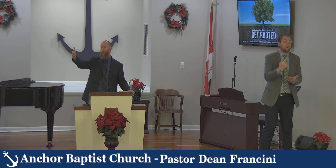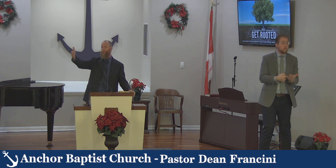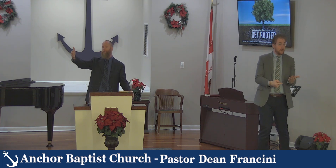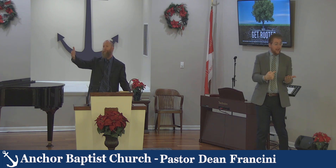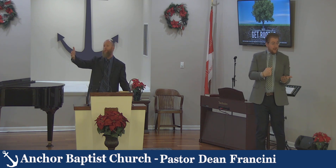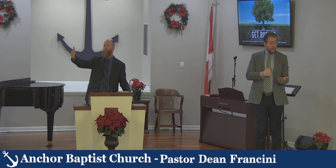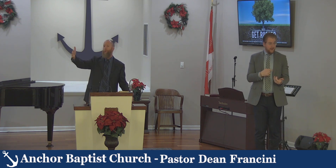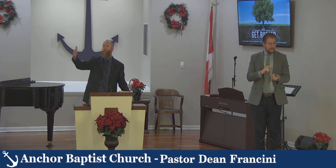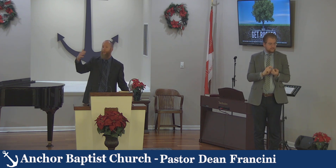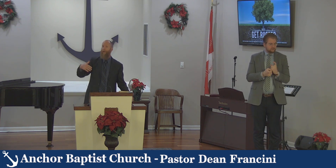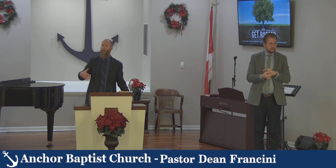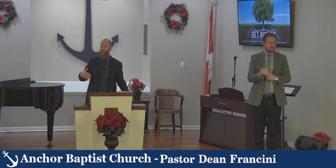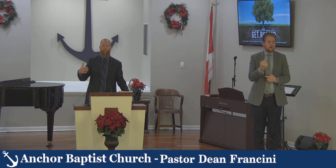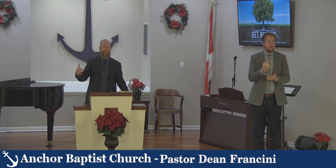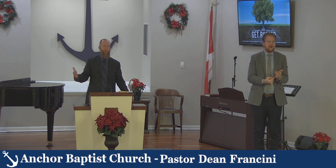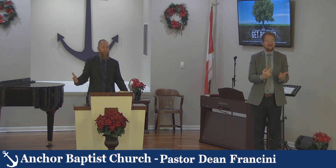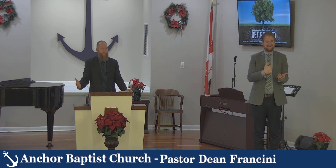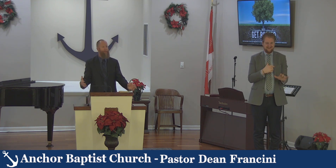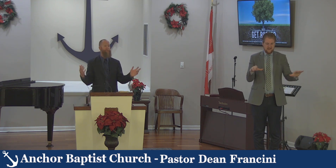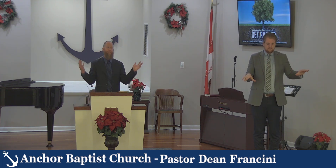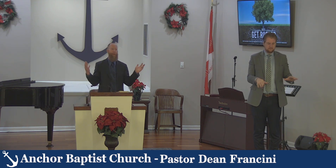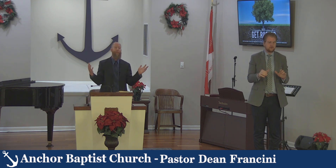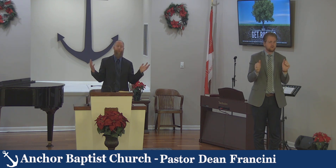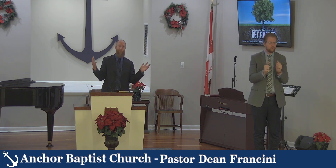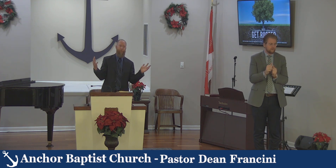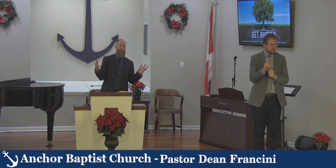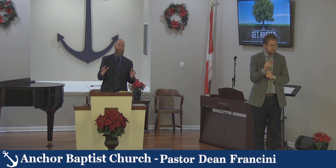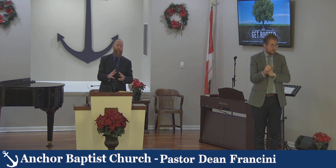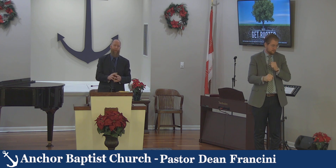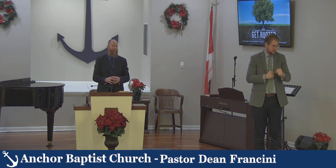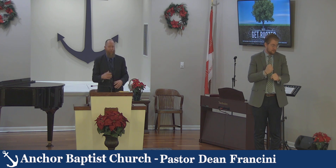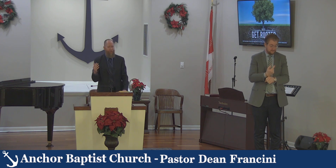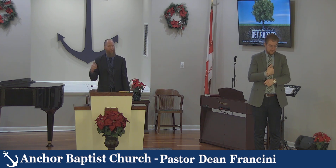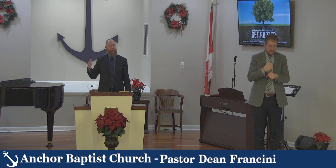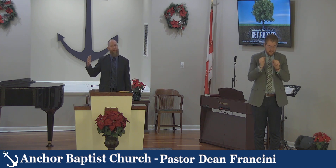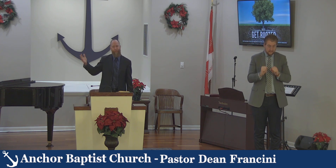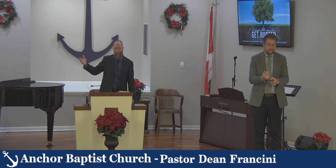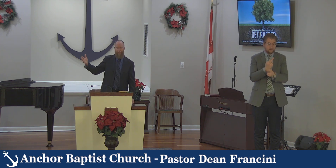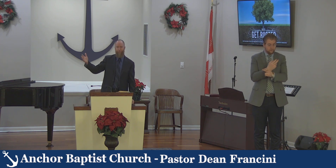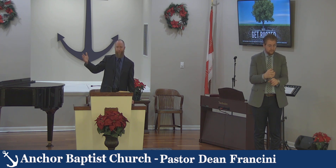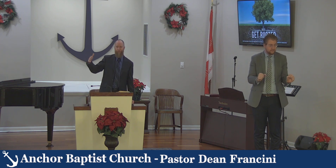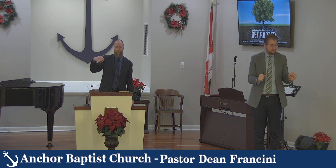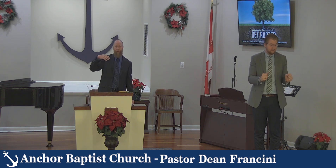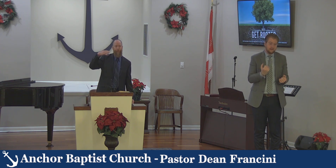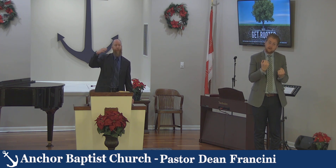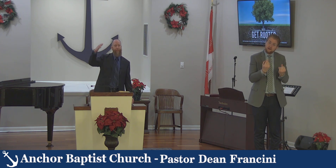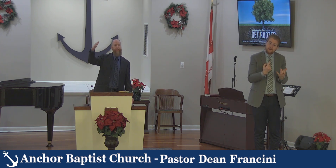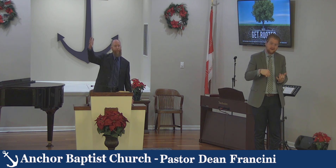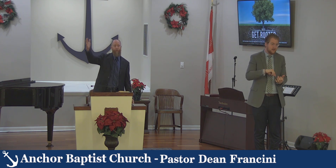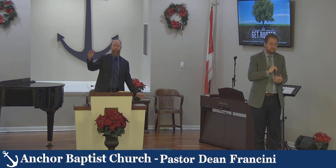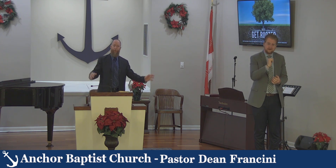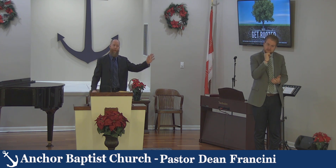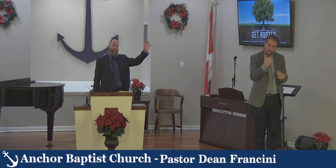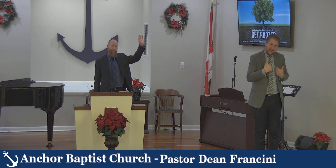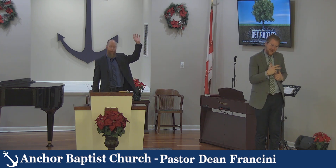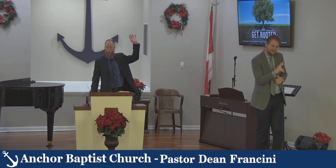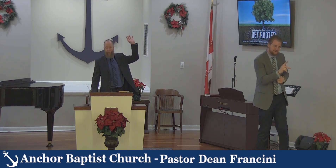23 years of my life that I can redeem? And listen, many of us don't have that 23 years left because we're getting